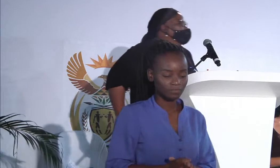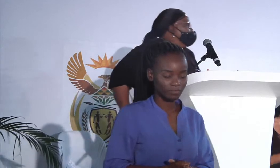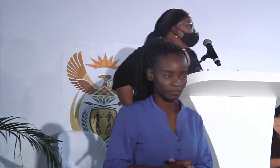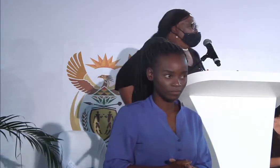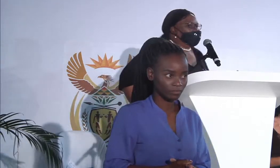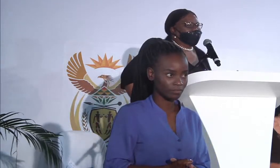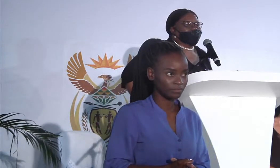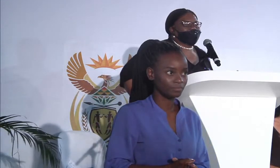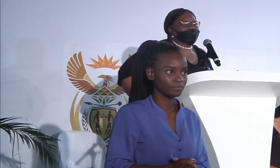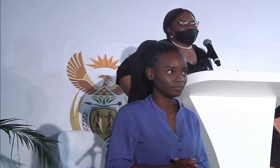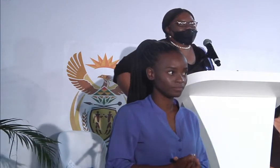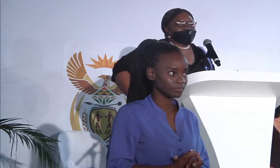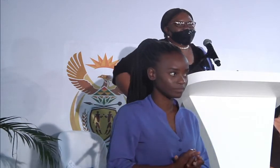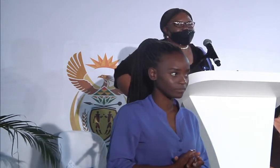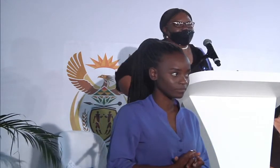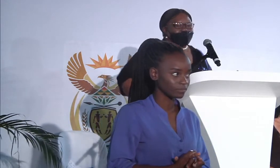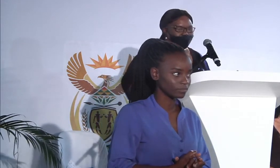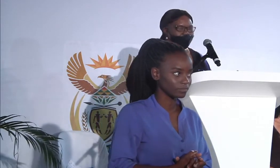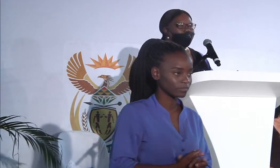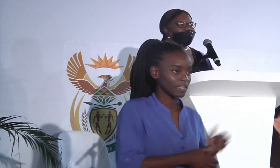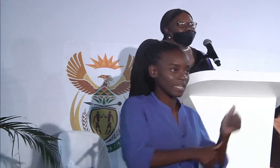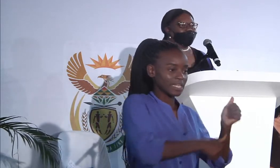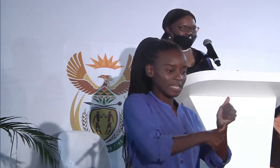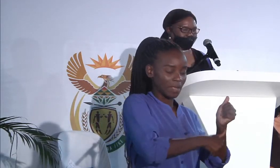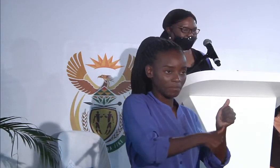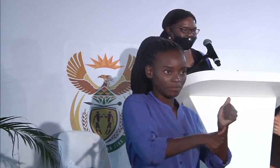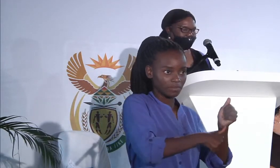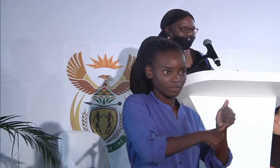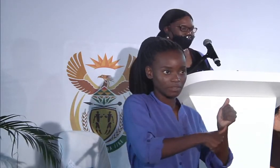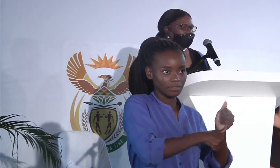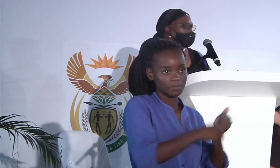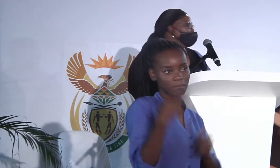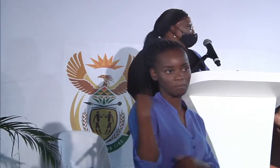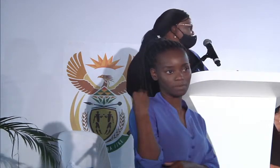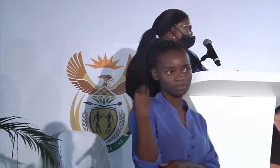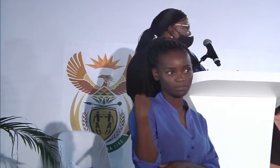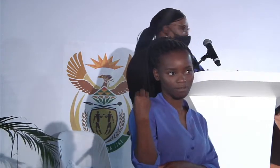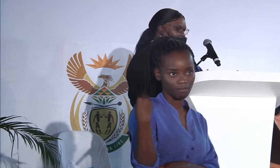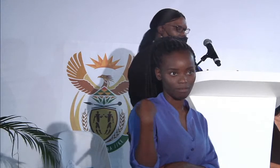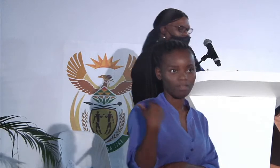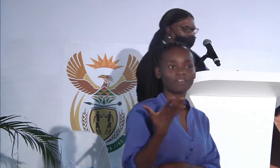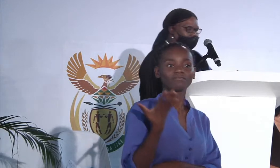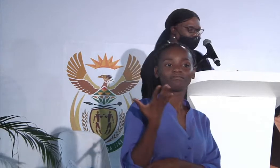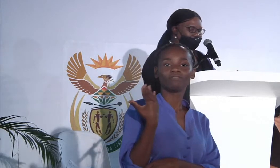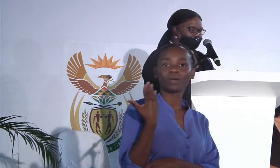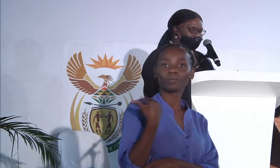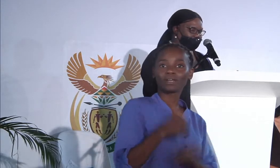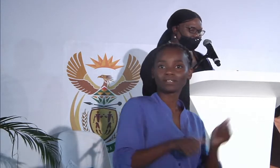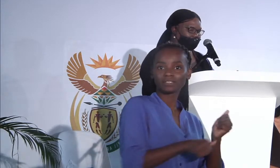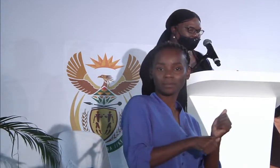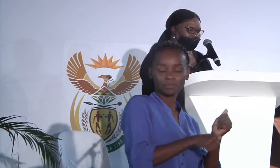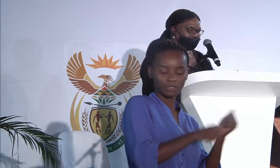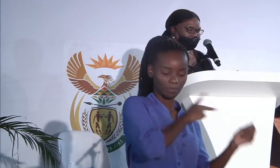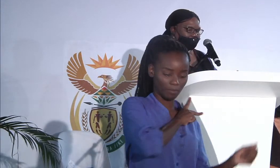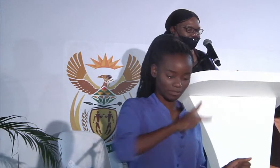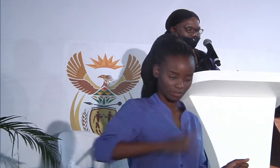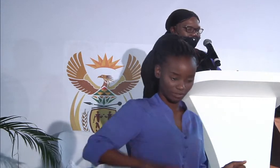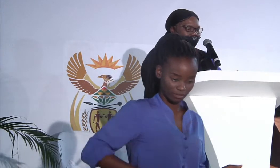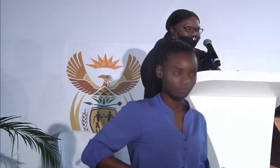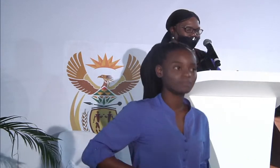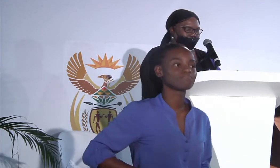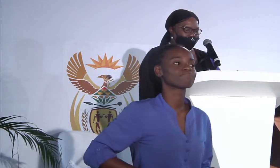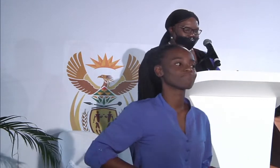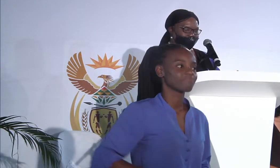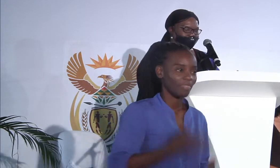Deputy Minister and the former Deputy President. Thank you very much, Deputy Minister.